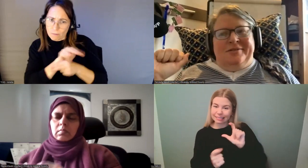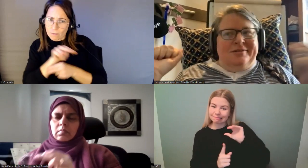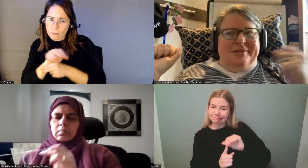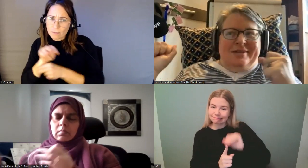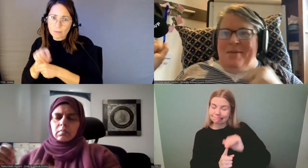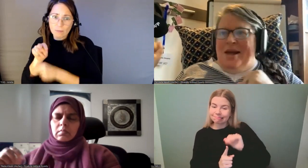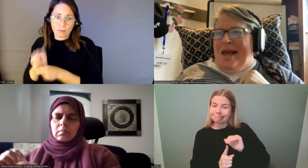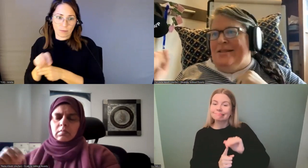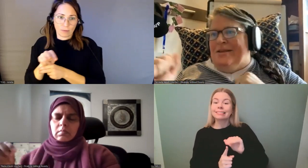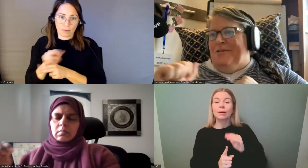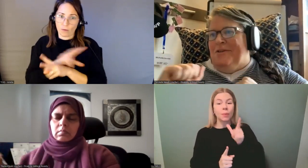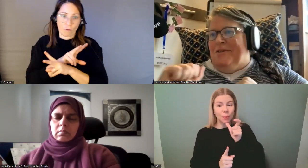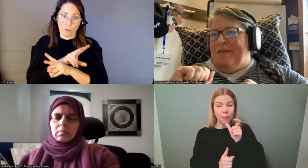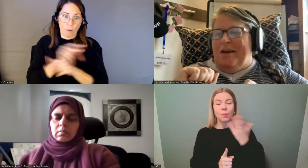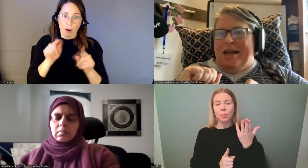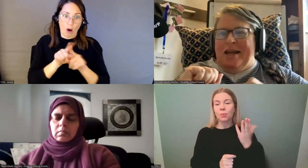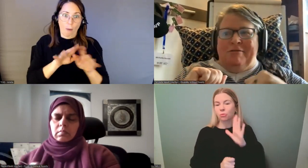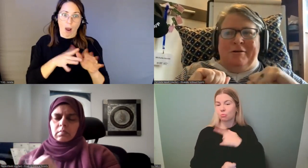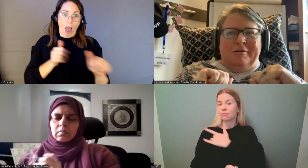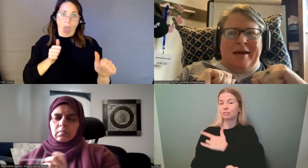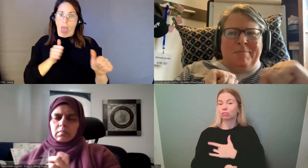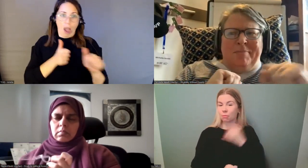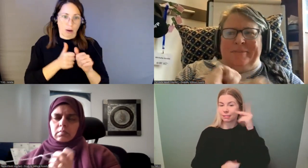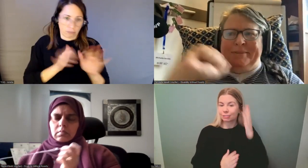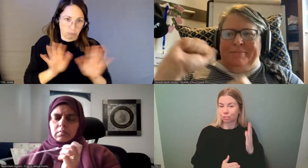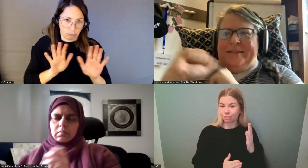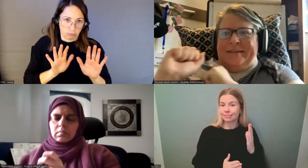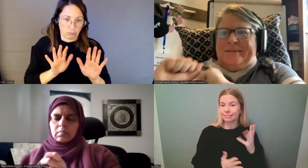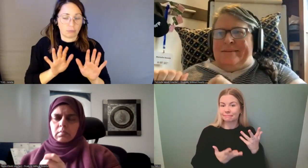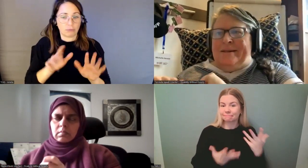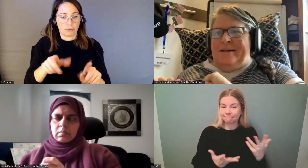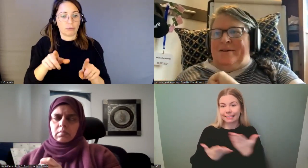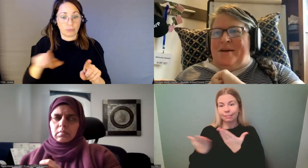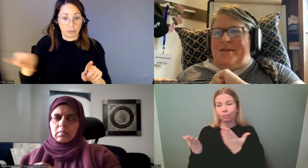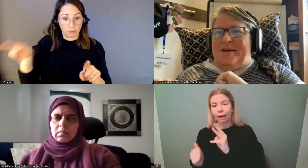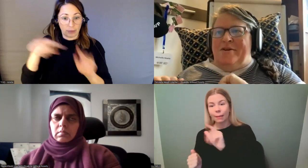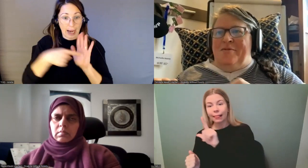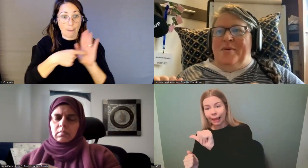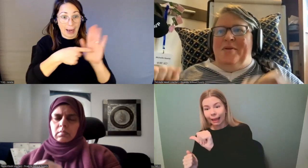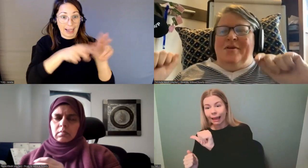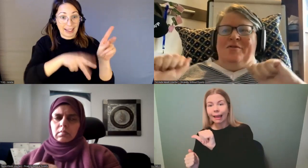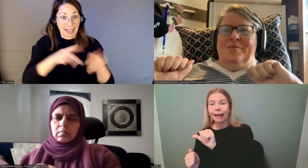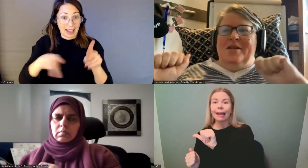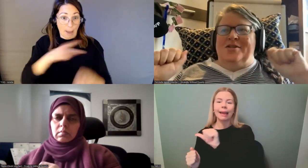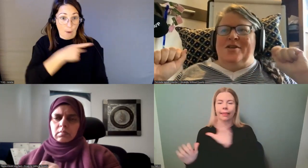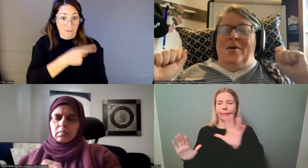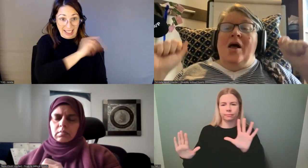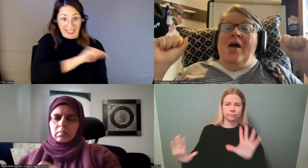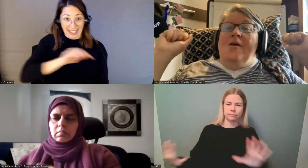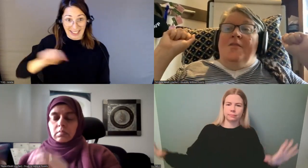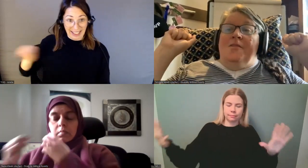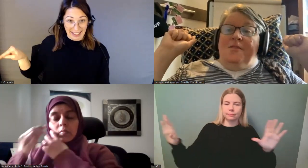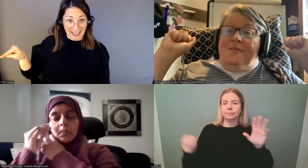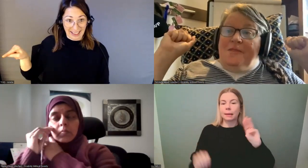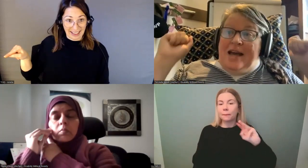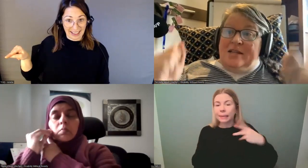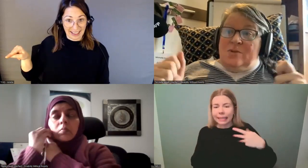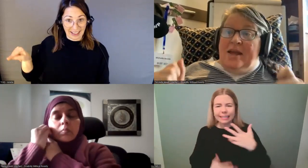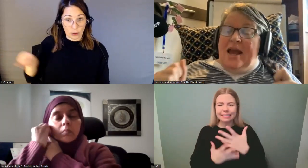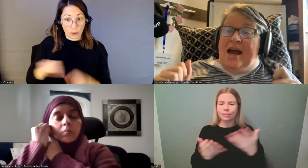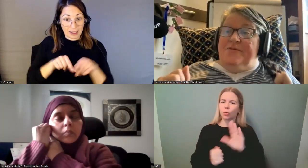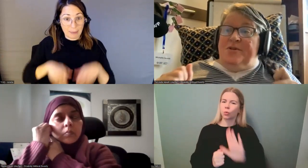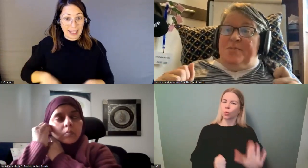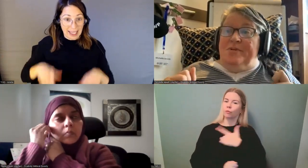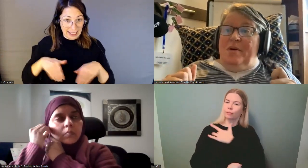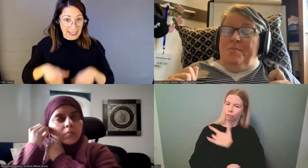your MLAs if you live out here, or MPPs and the rest of the government and so on. That